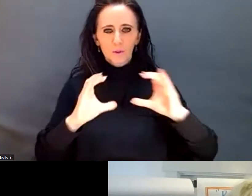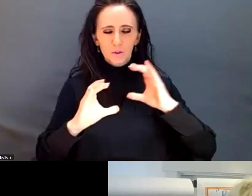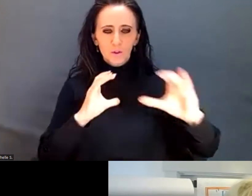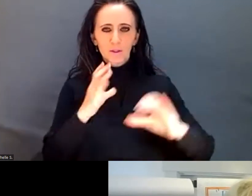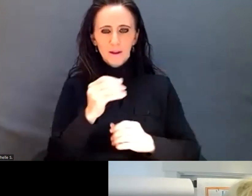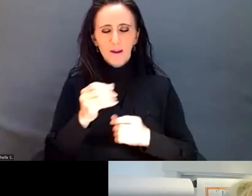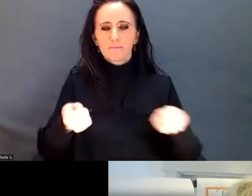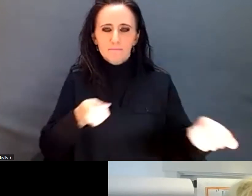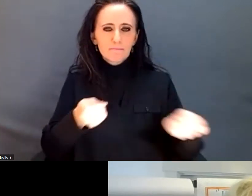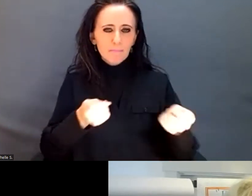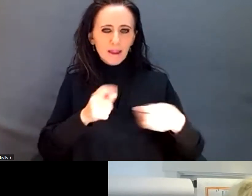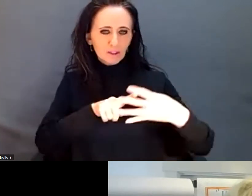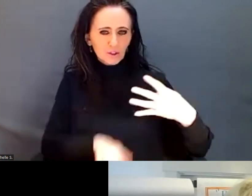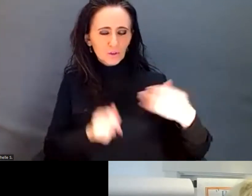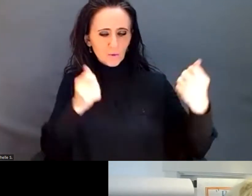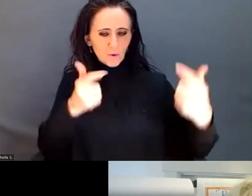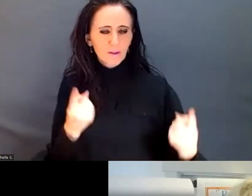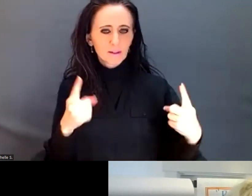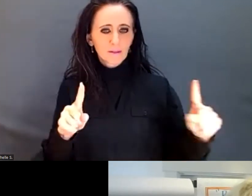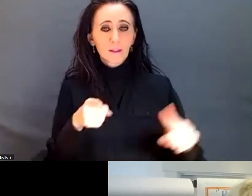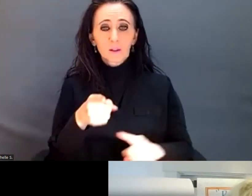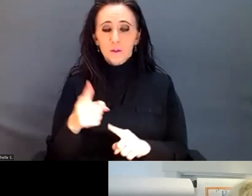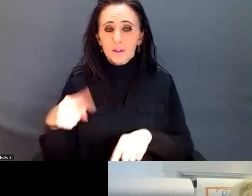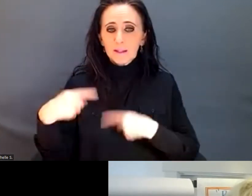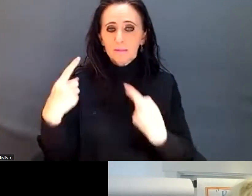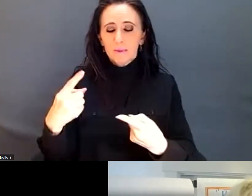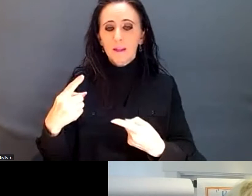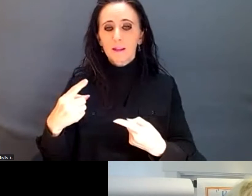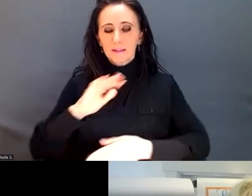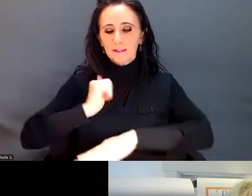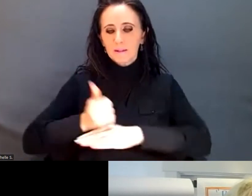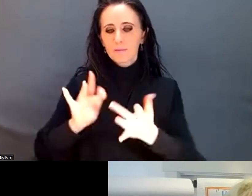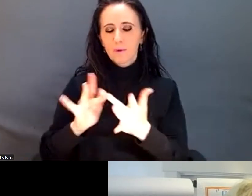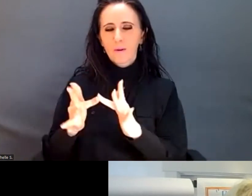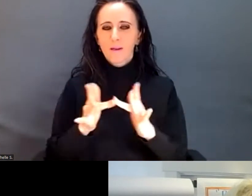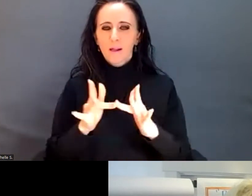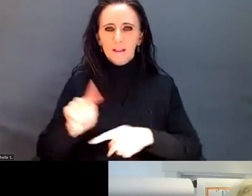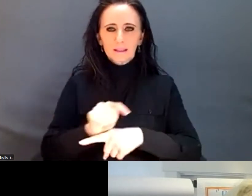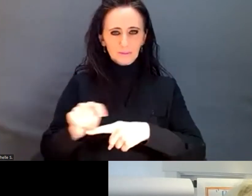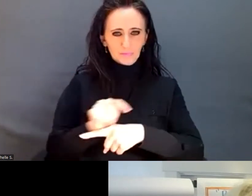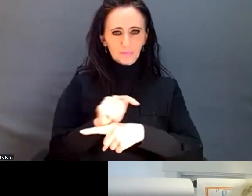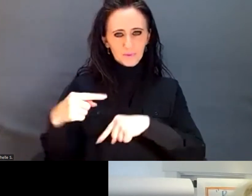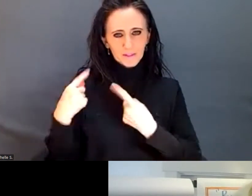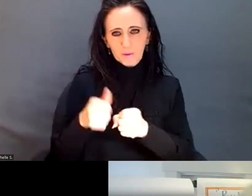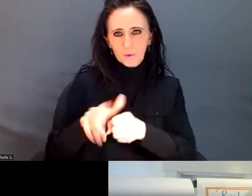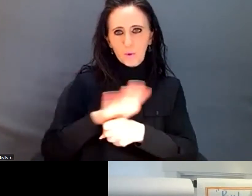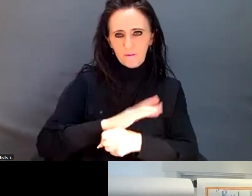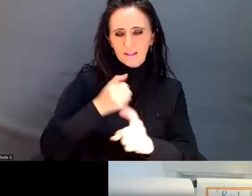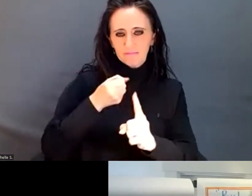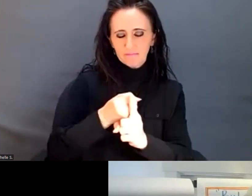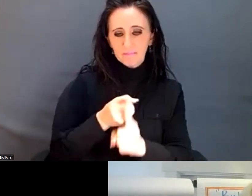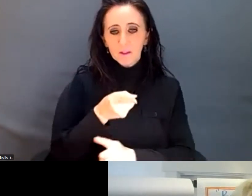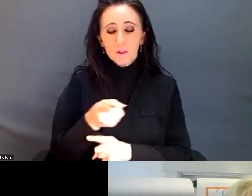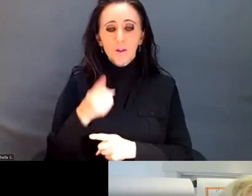online trainings since the COVID-19 pandemic started, and what she is sharing today is based on actual field experience.